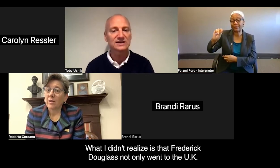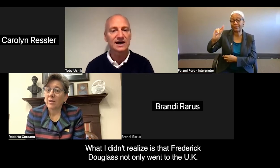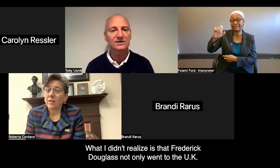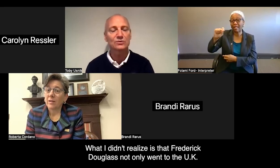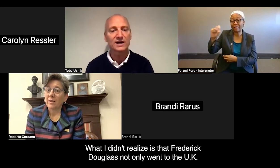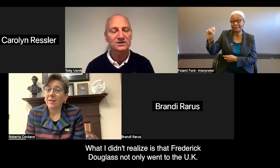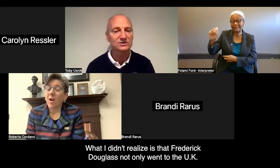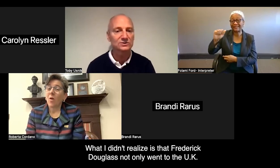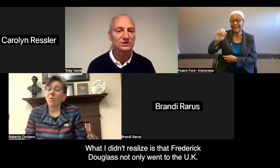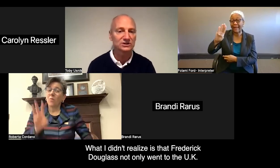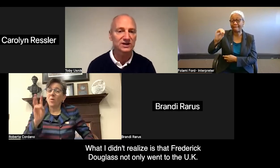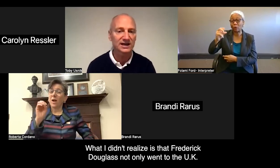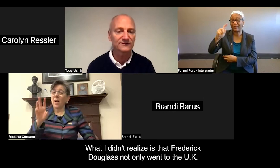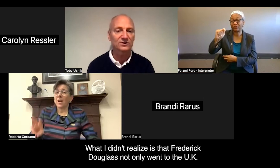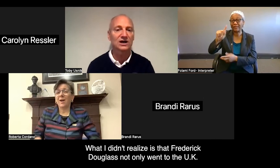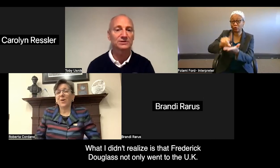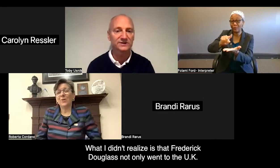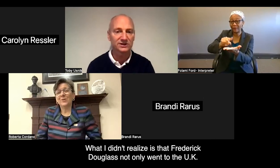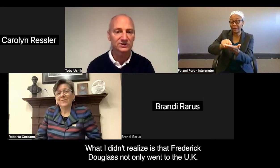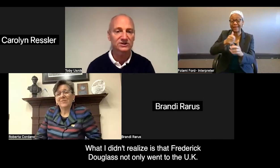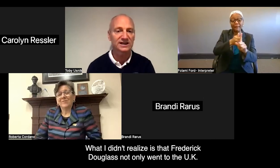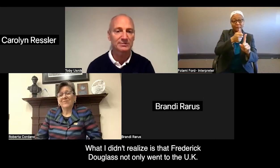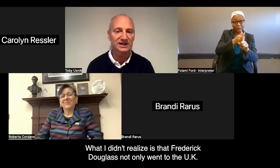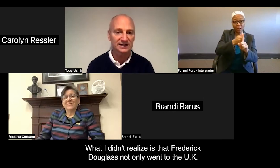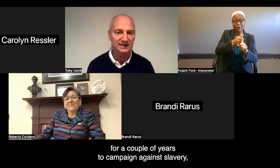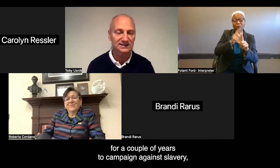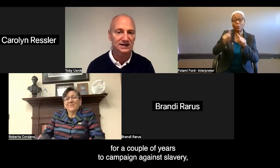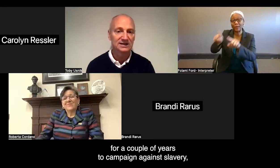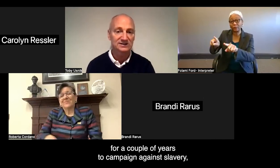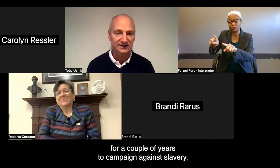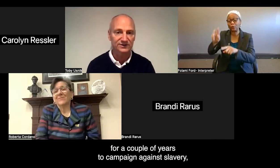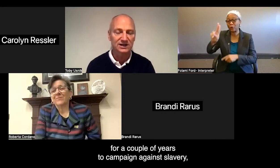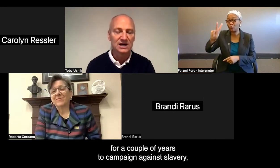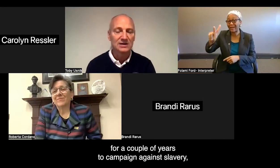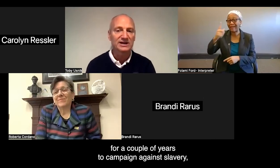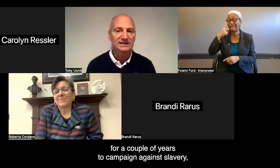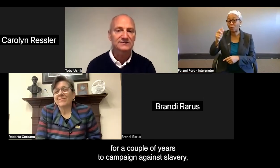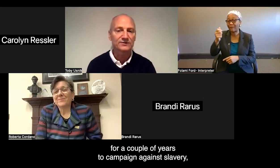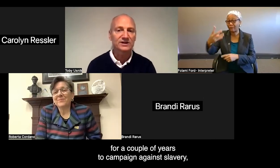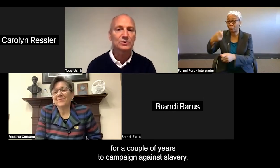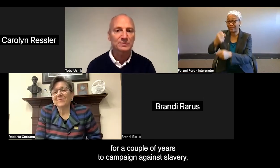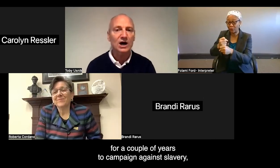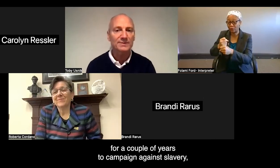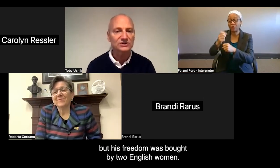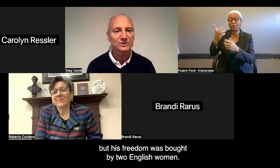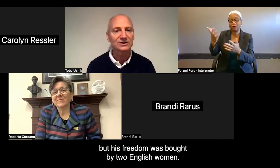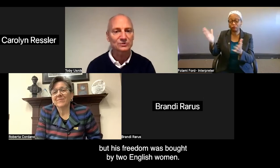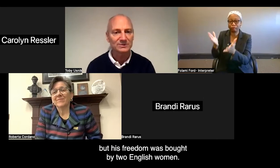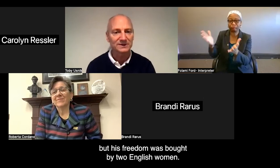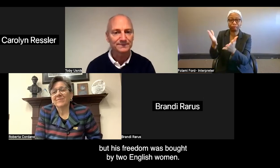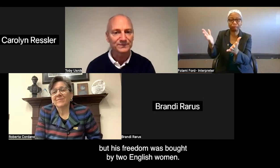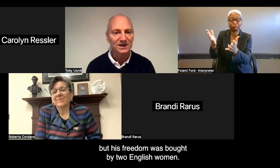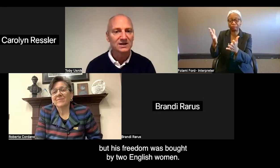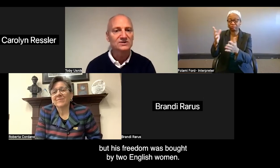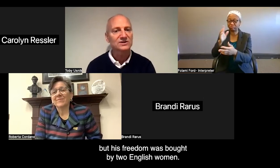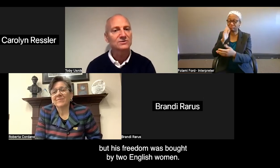Douglas not only went to the UK for a couple of years to campaign against slavery, but his freedom was bought by two English